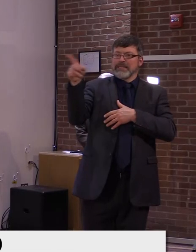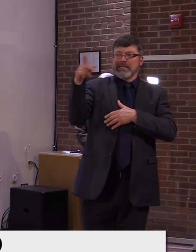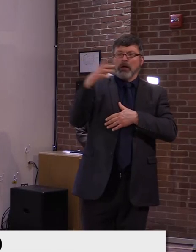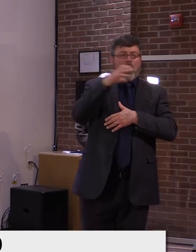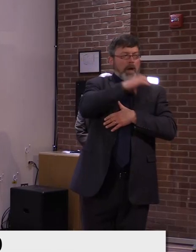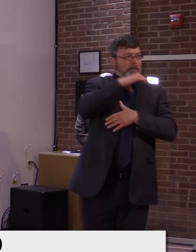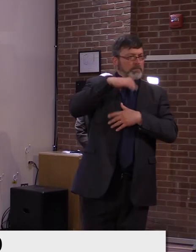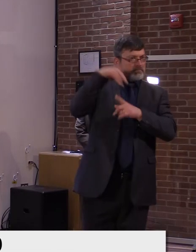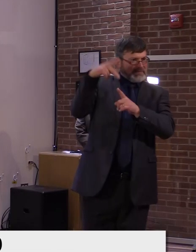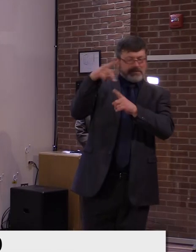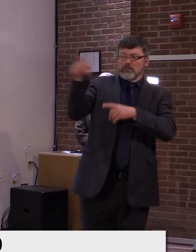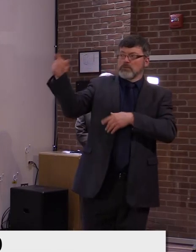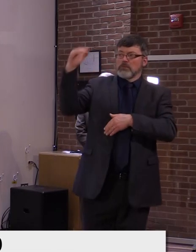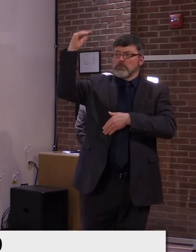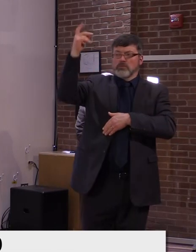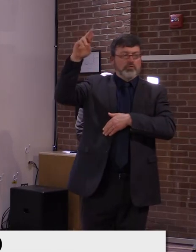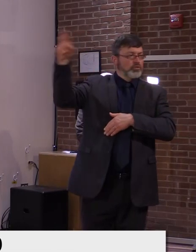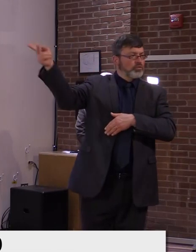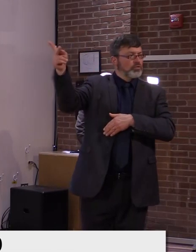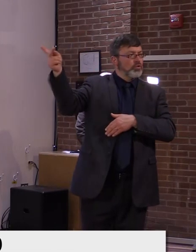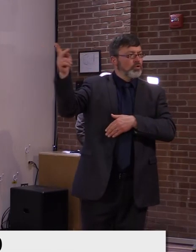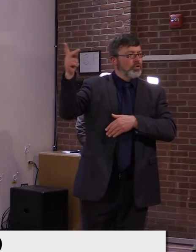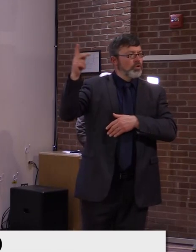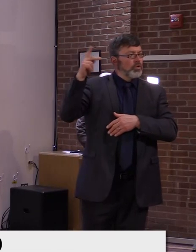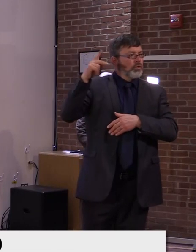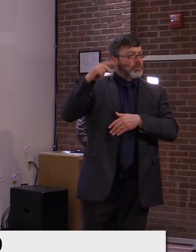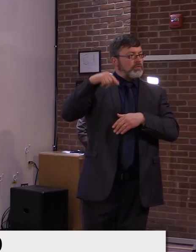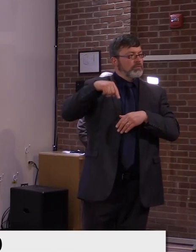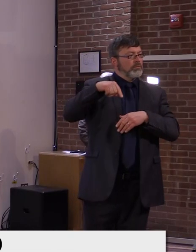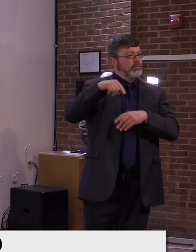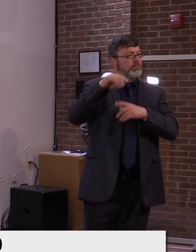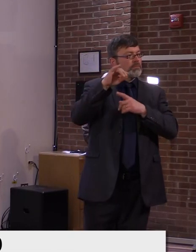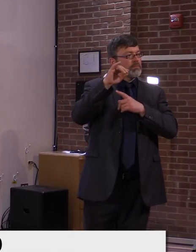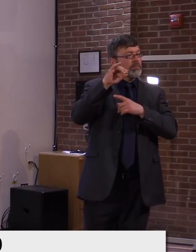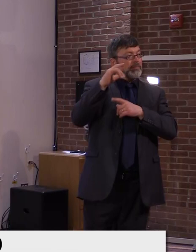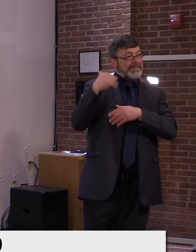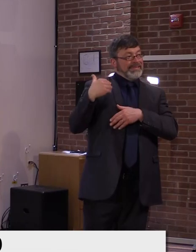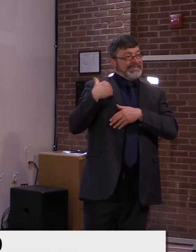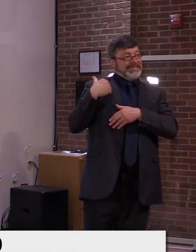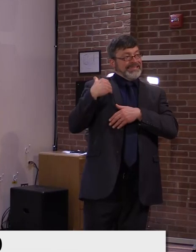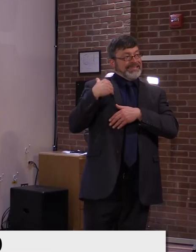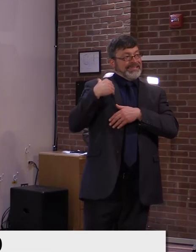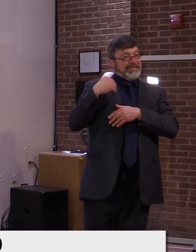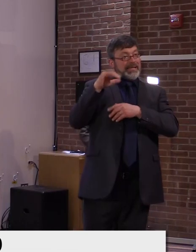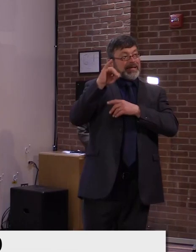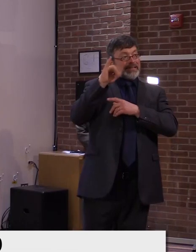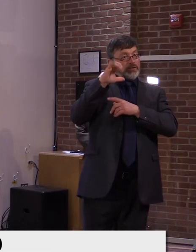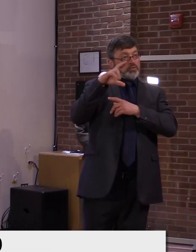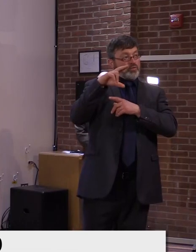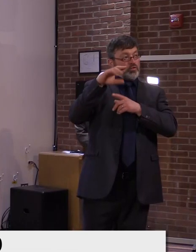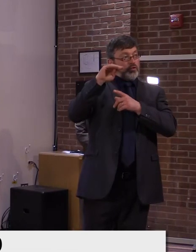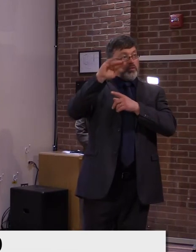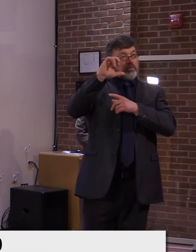hospital and in the ICU in March and so far in April, as cases ticked up and are now trending down?